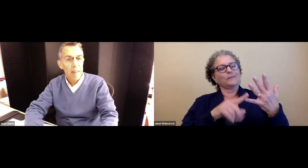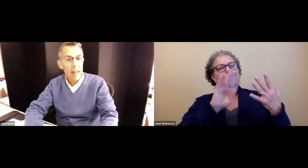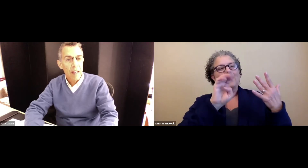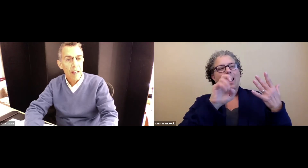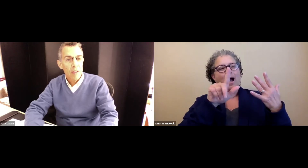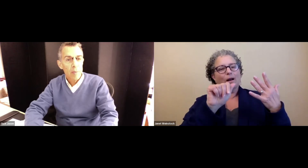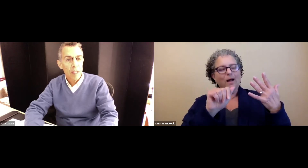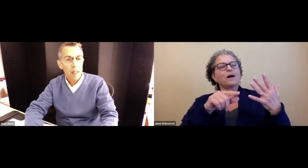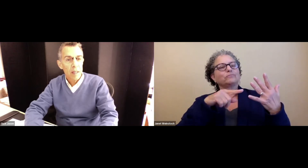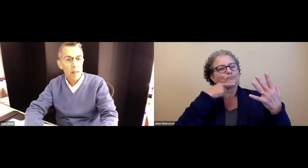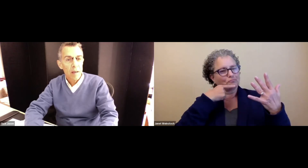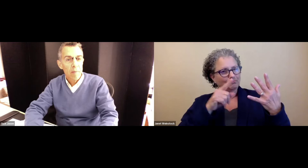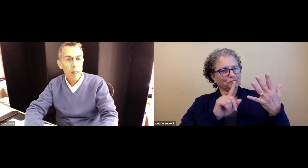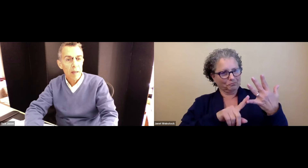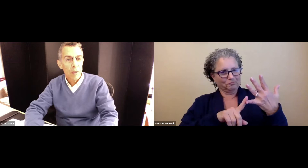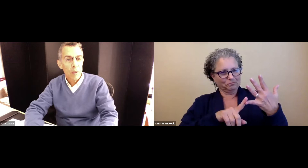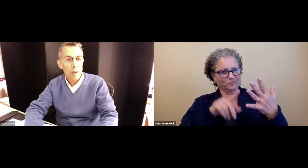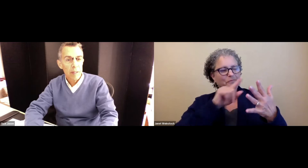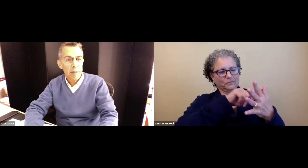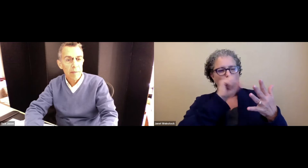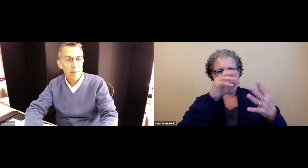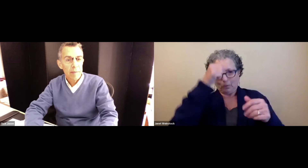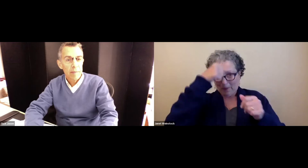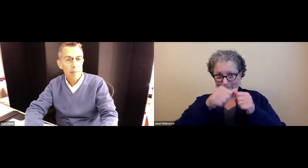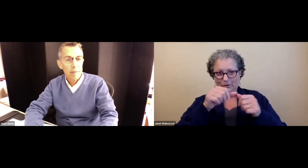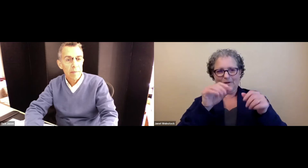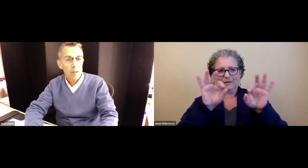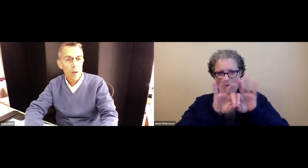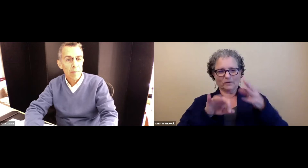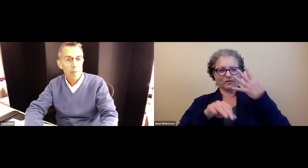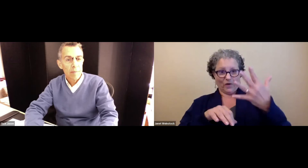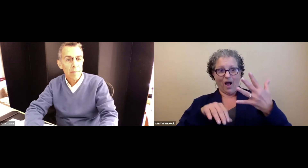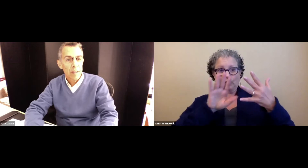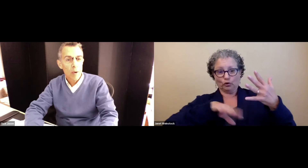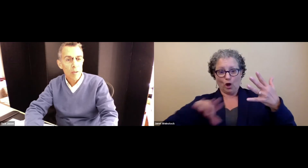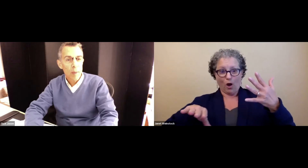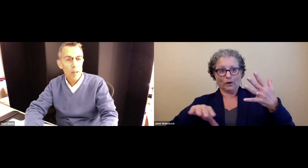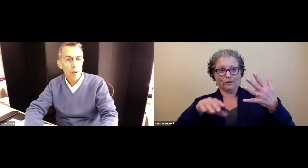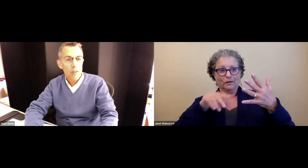another sibling, Bella, who was hearing. So it's important to remember that there were 5